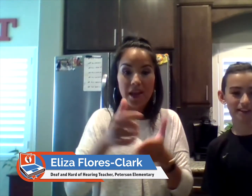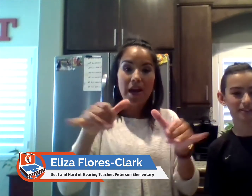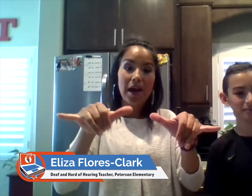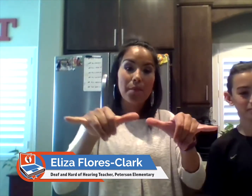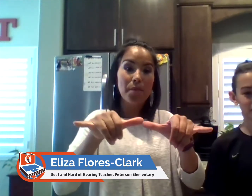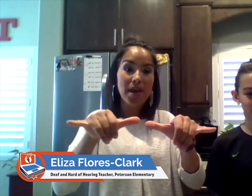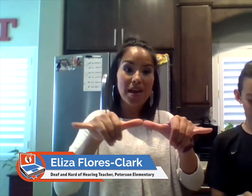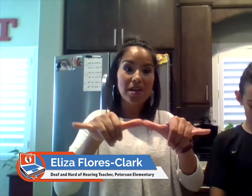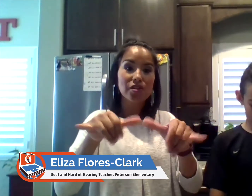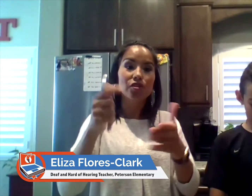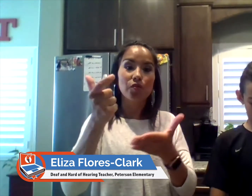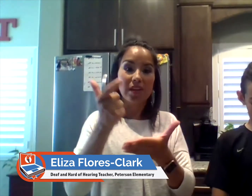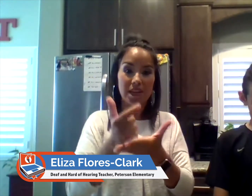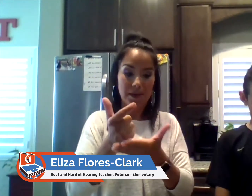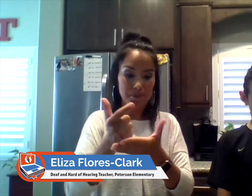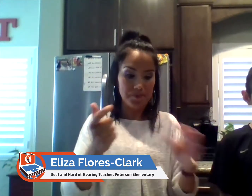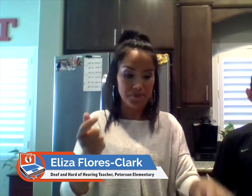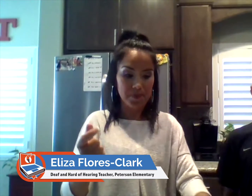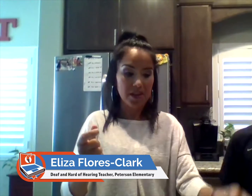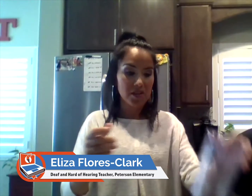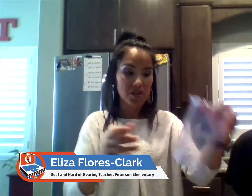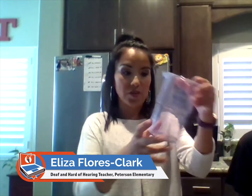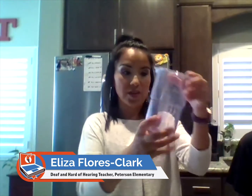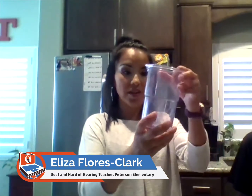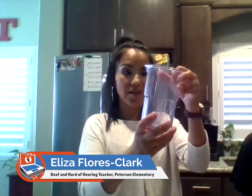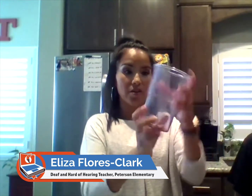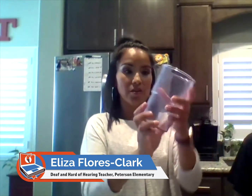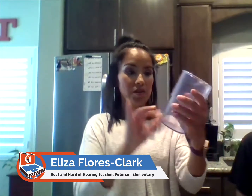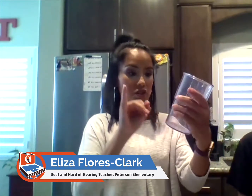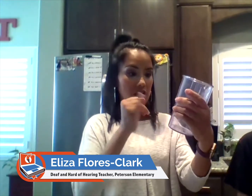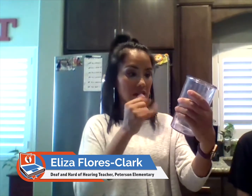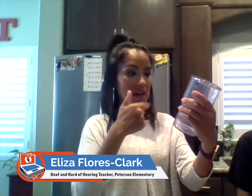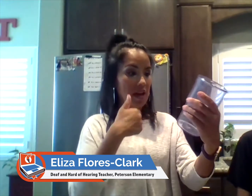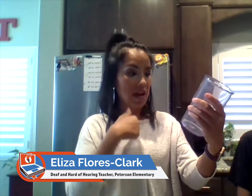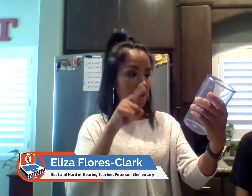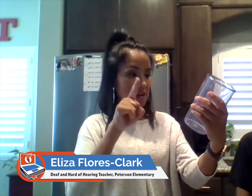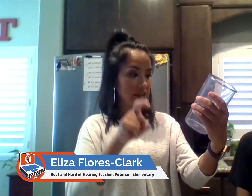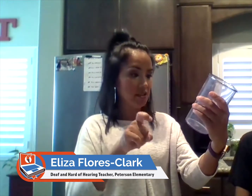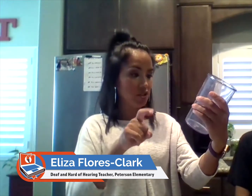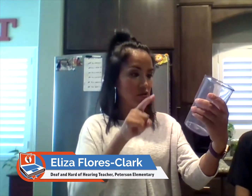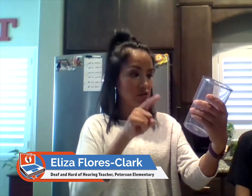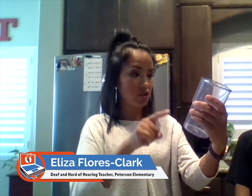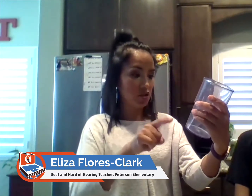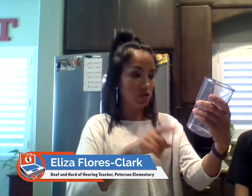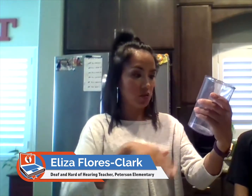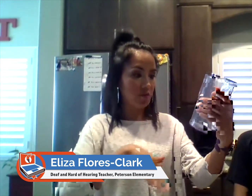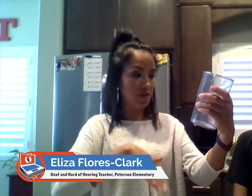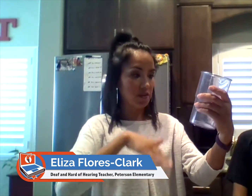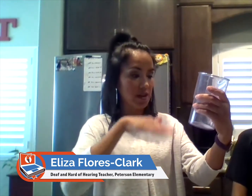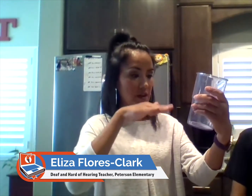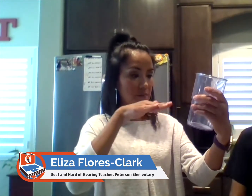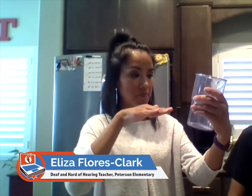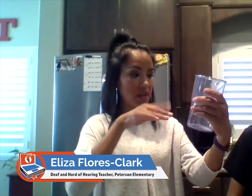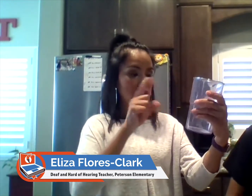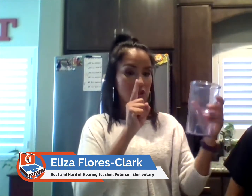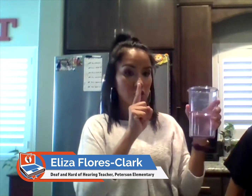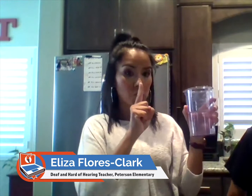A measuring cup. So in here, Jaden, I need you to fill it up to